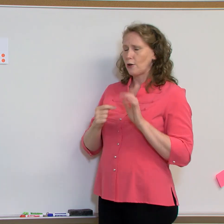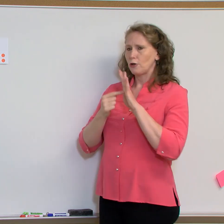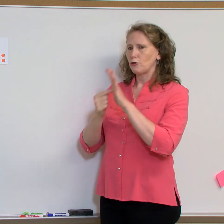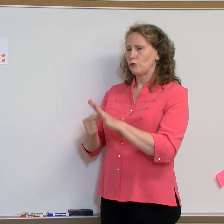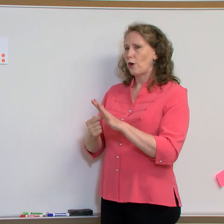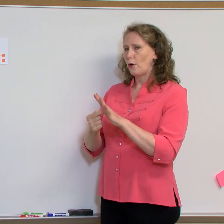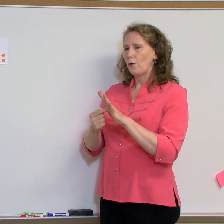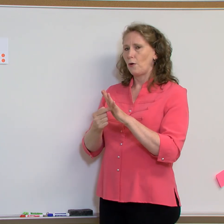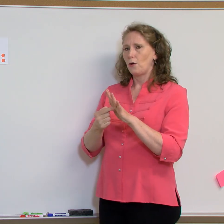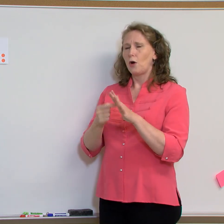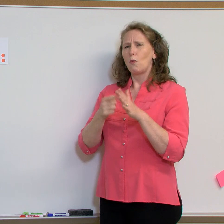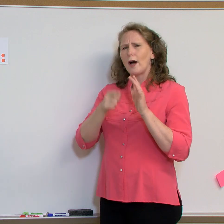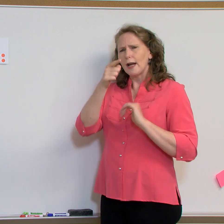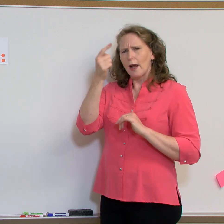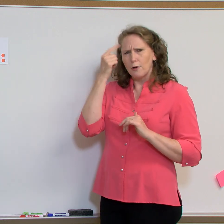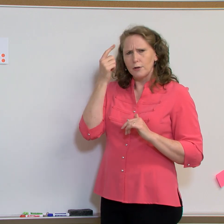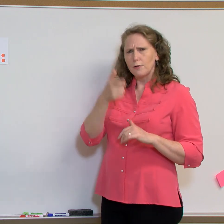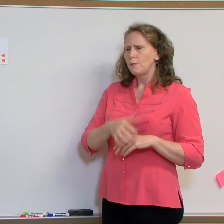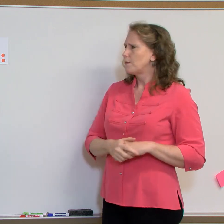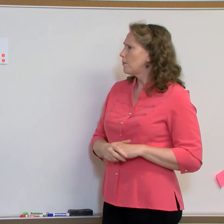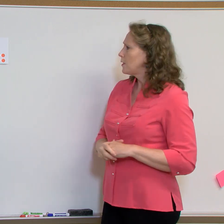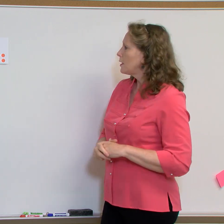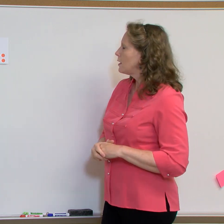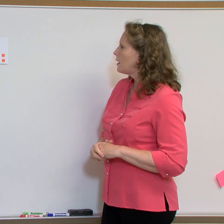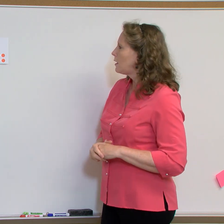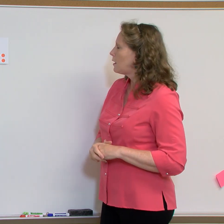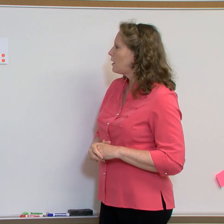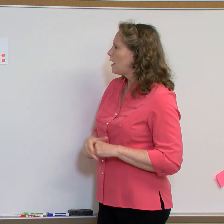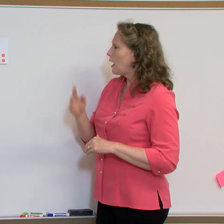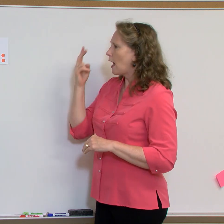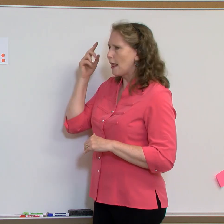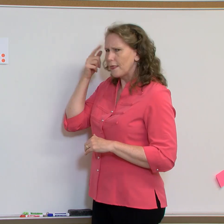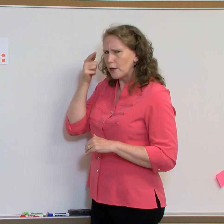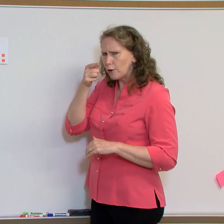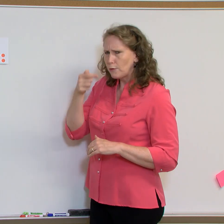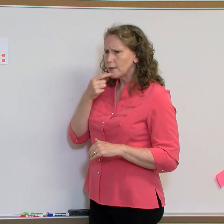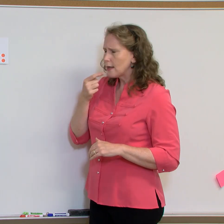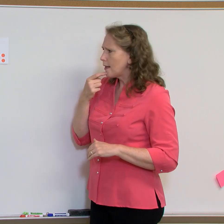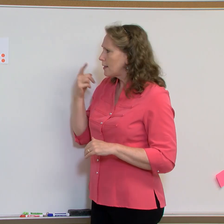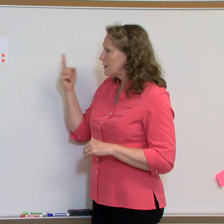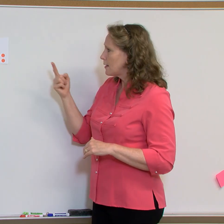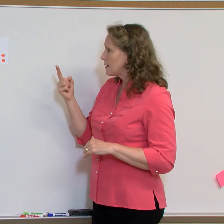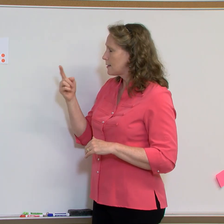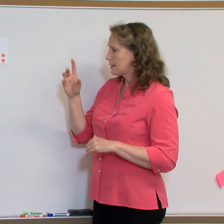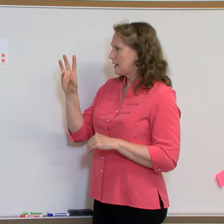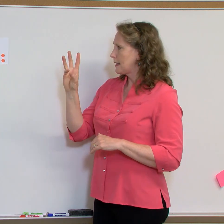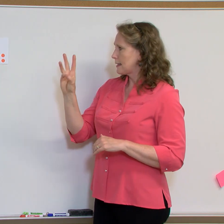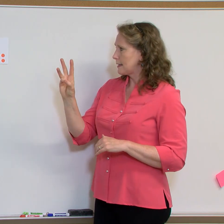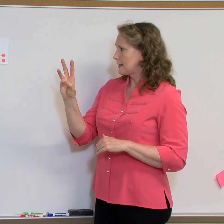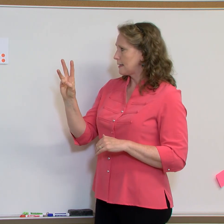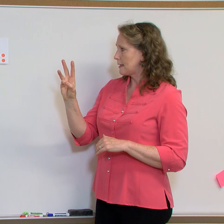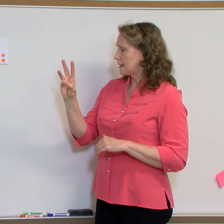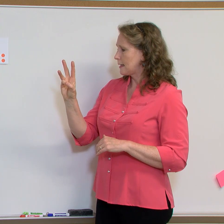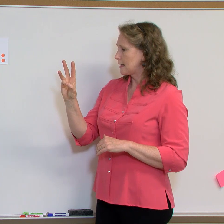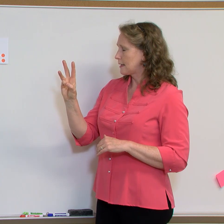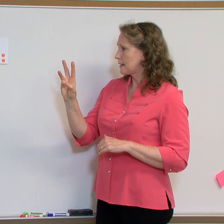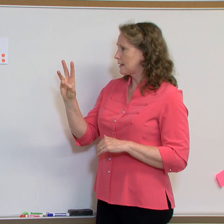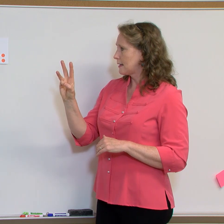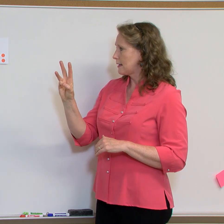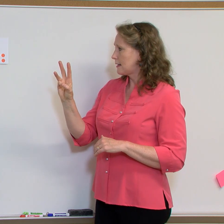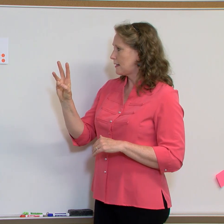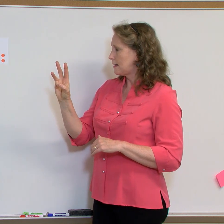the dots what I heard you think. I think I heard you say 6